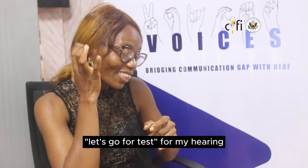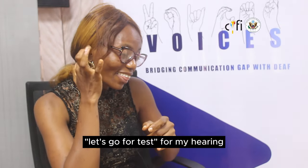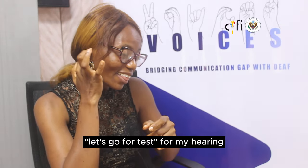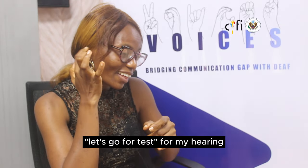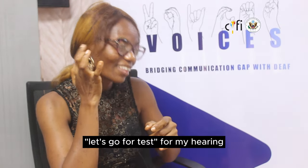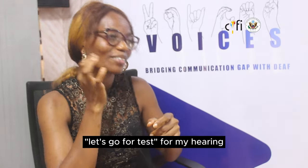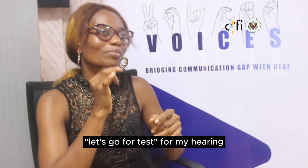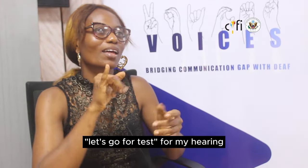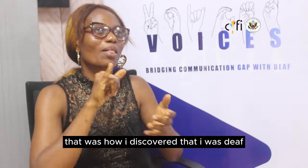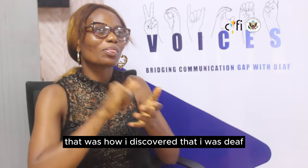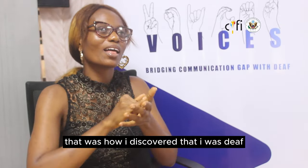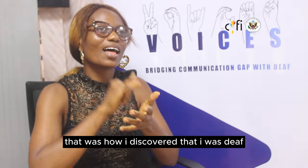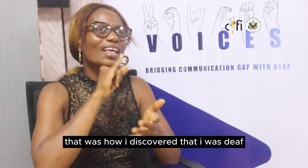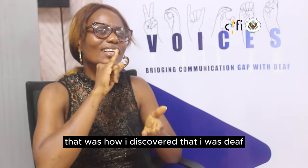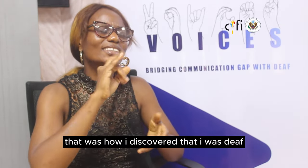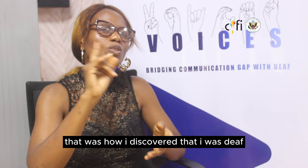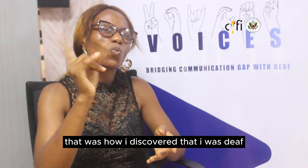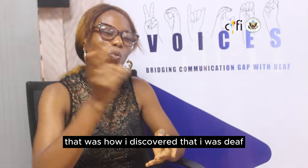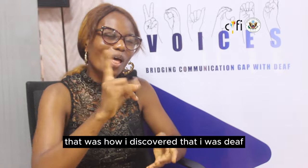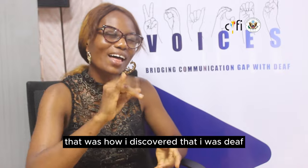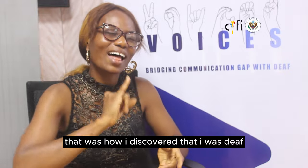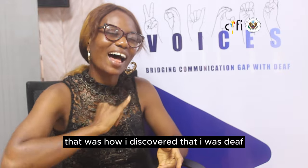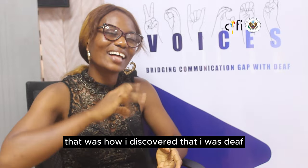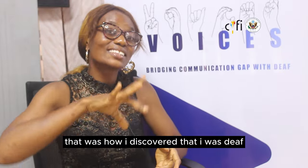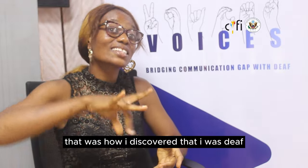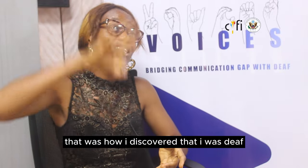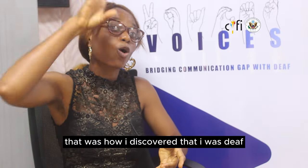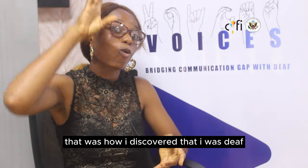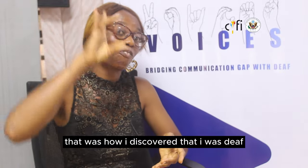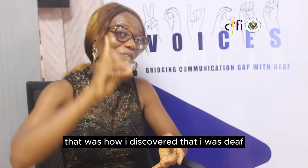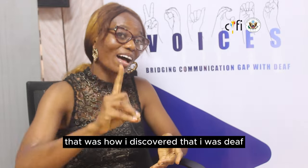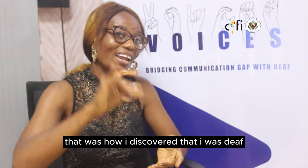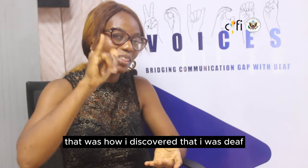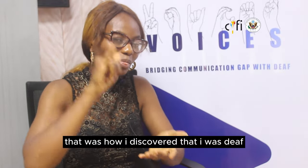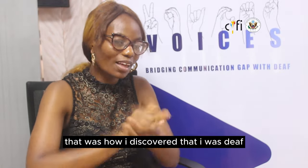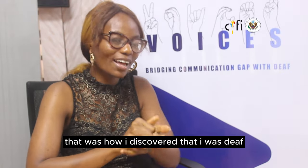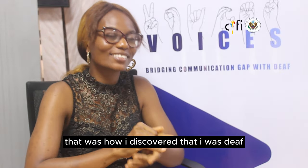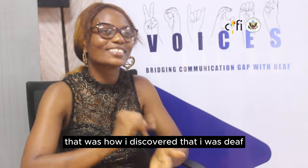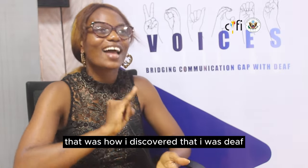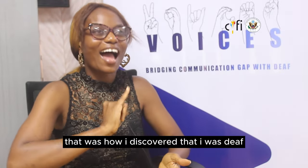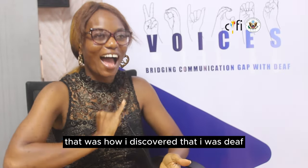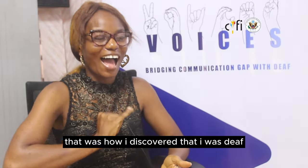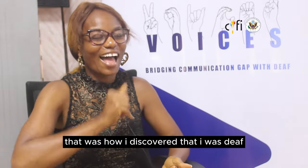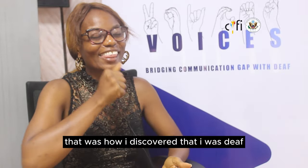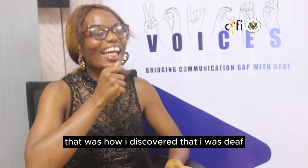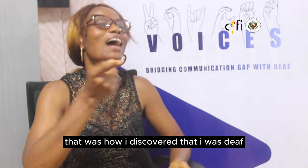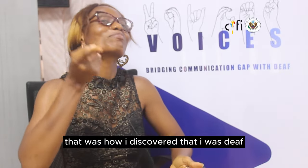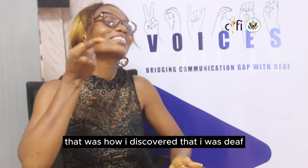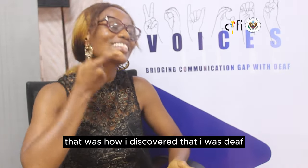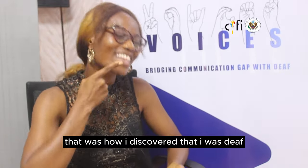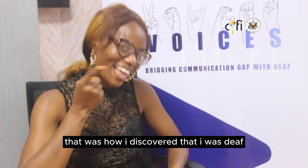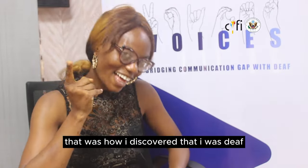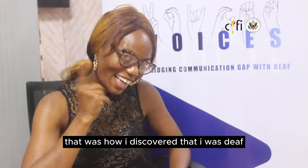my dead is where and people fall dead and I'm